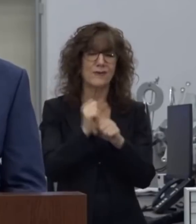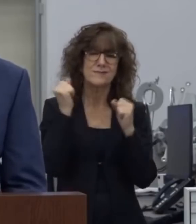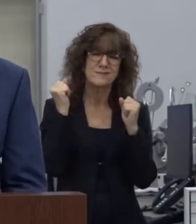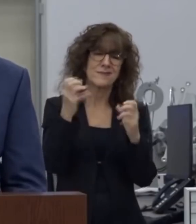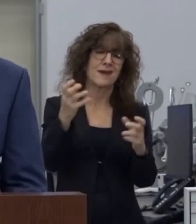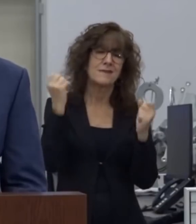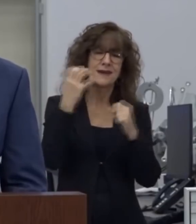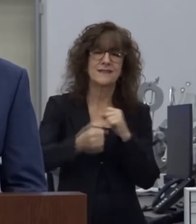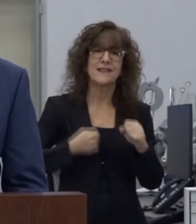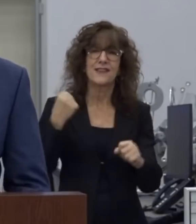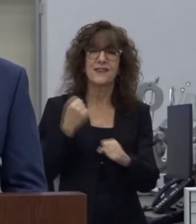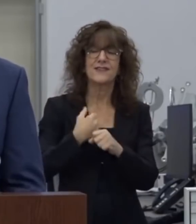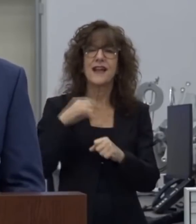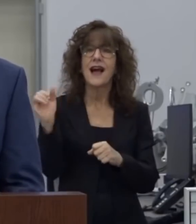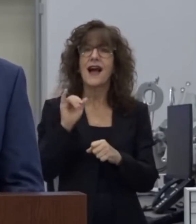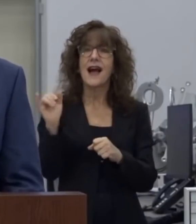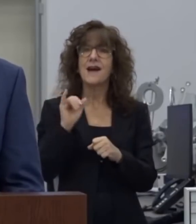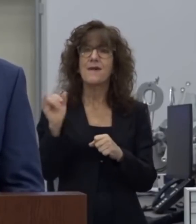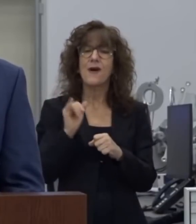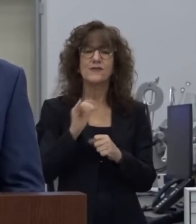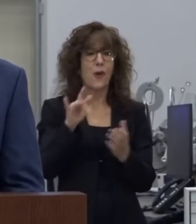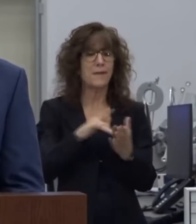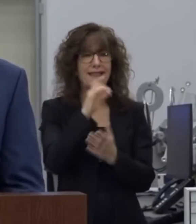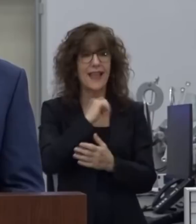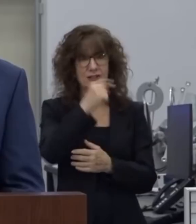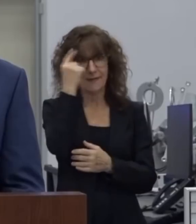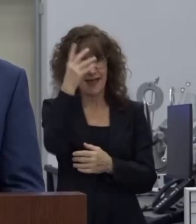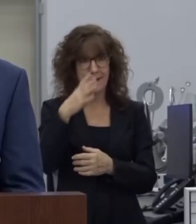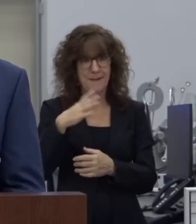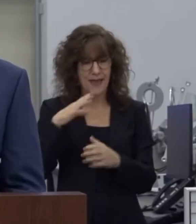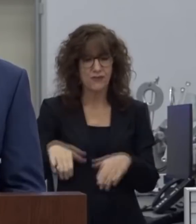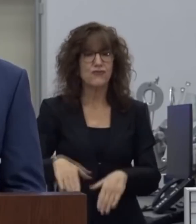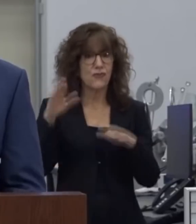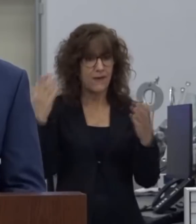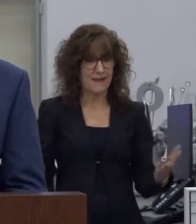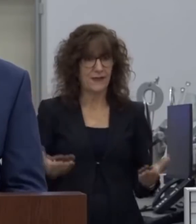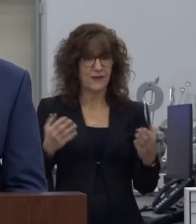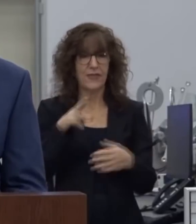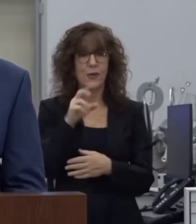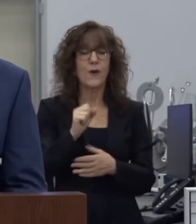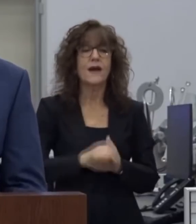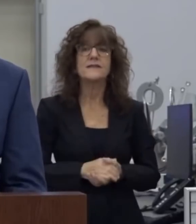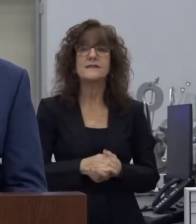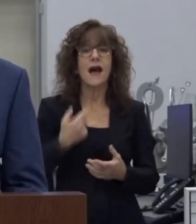decades. I am also a middle-aged black man who has grown up in this country. I was born and raised